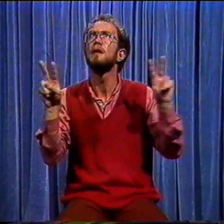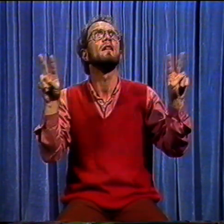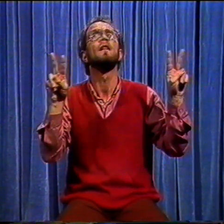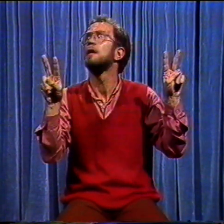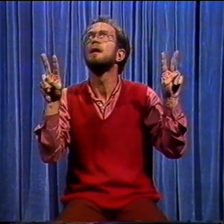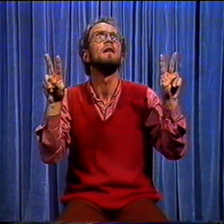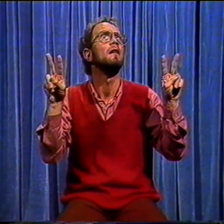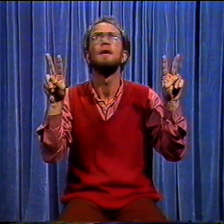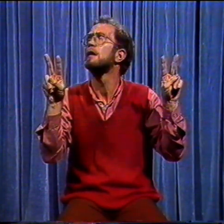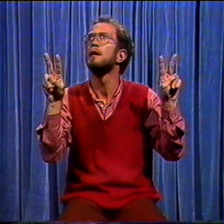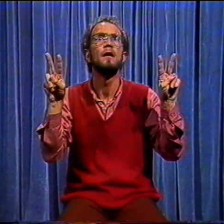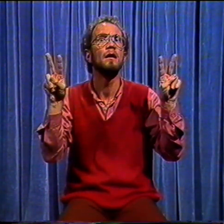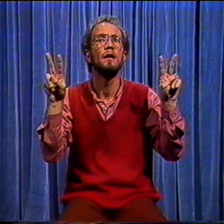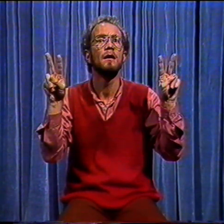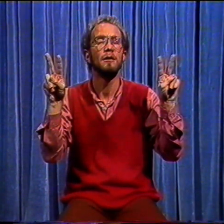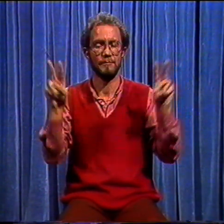head and the way it moves.